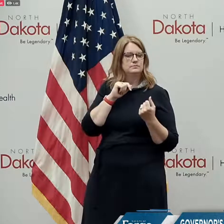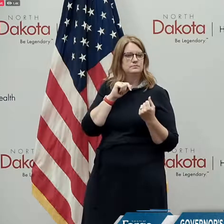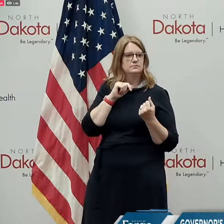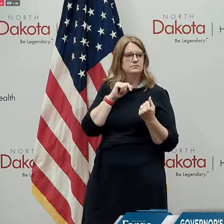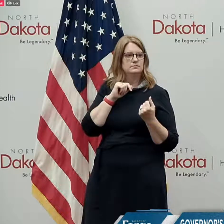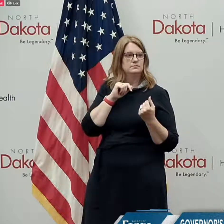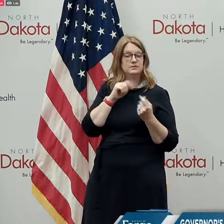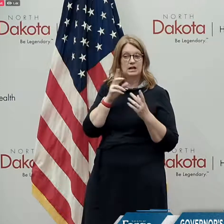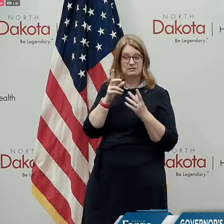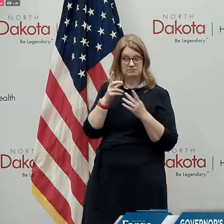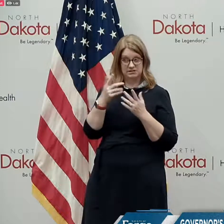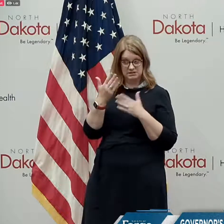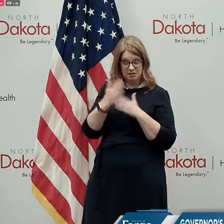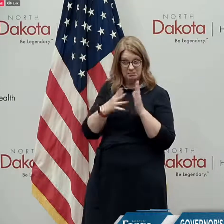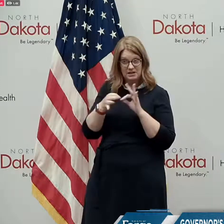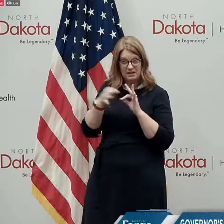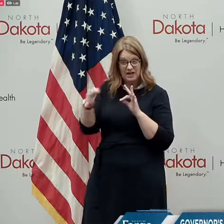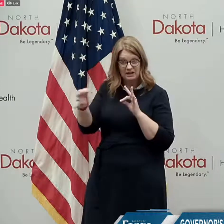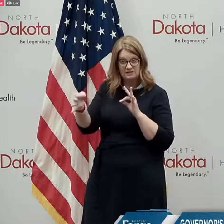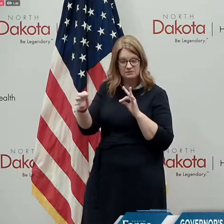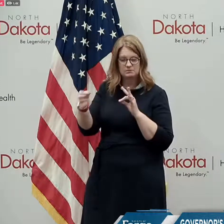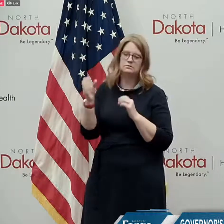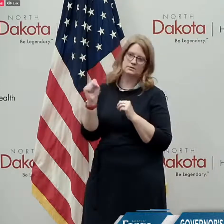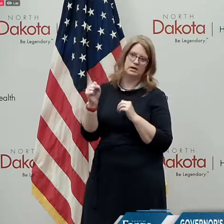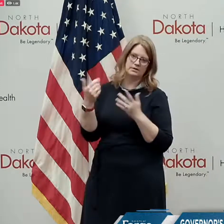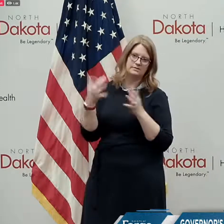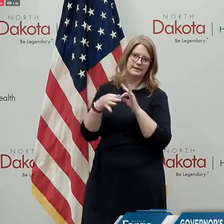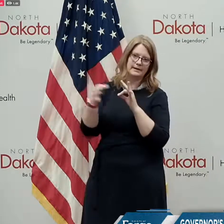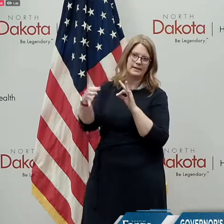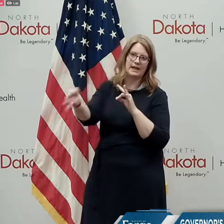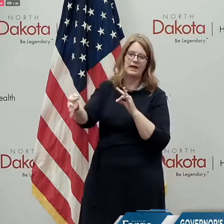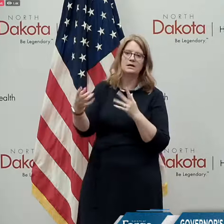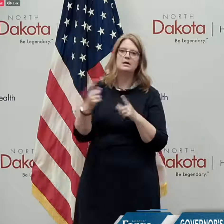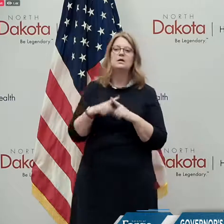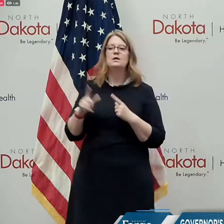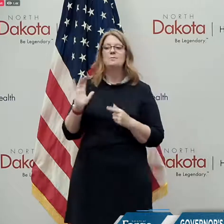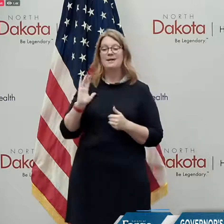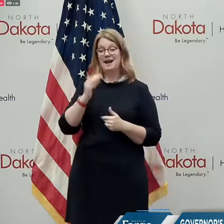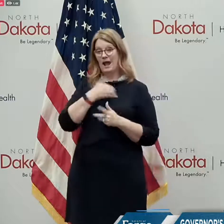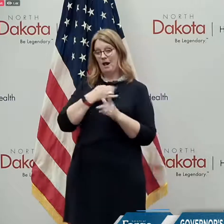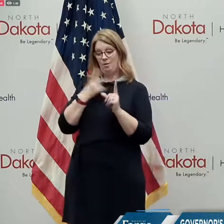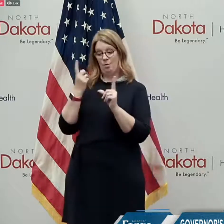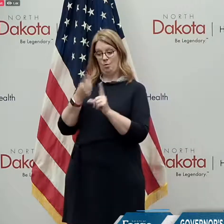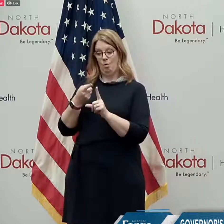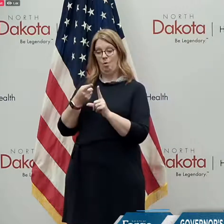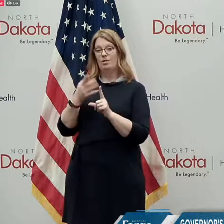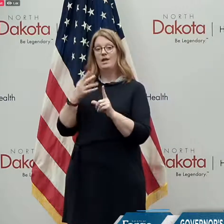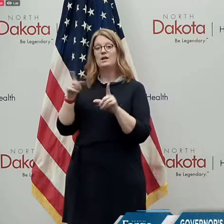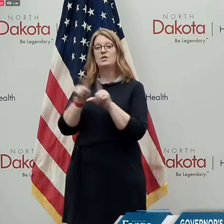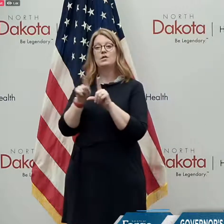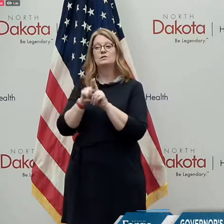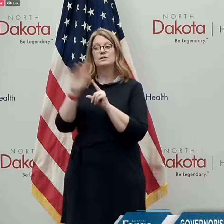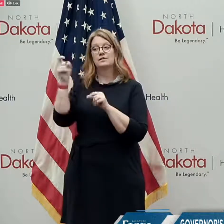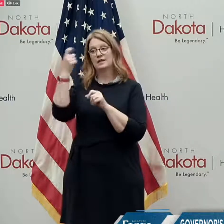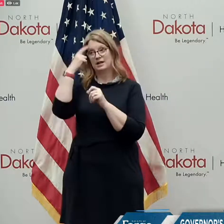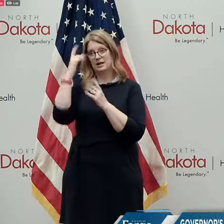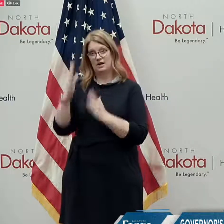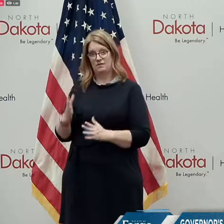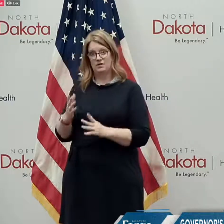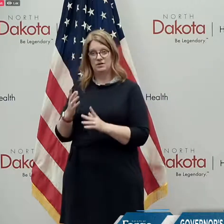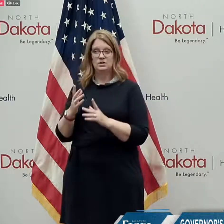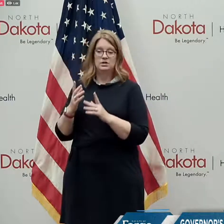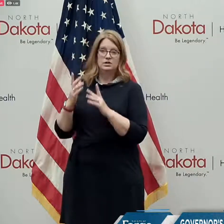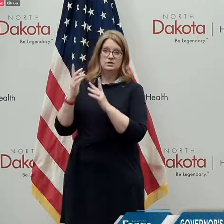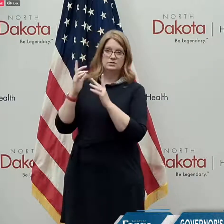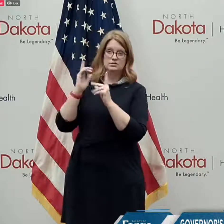been some delays, because there have. The stated goal that we are working for, that the governor's office has established for NDIT